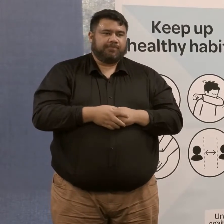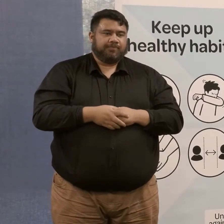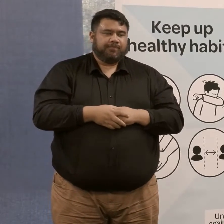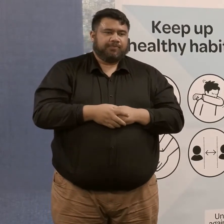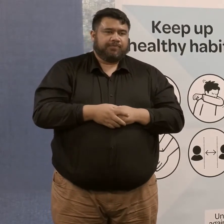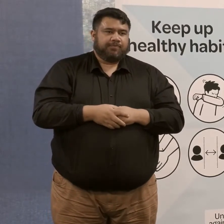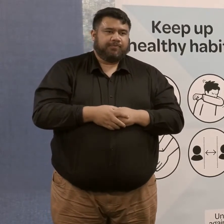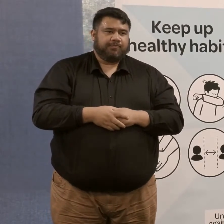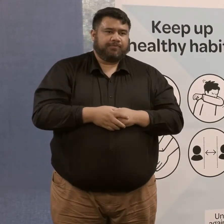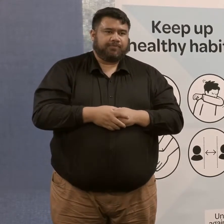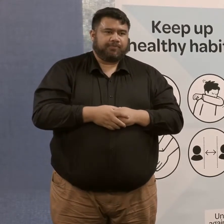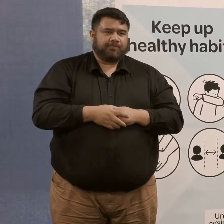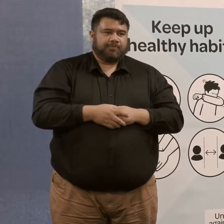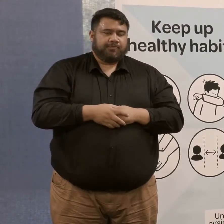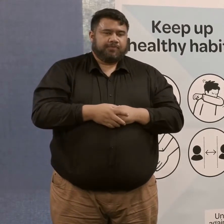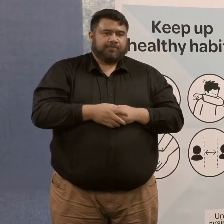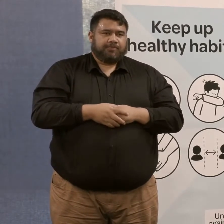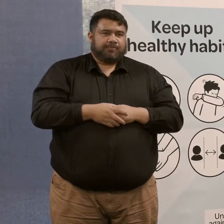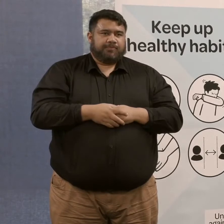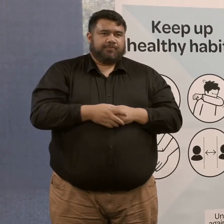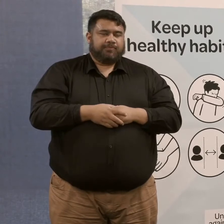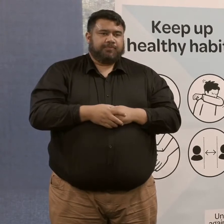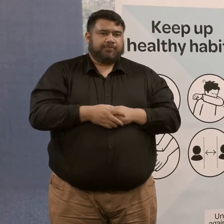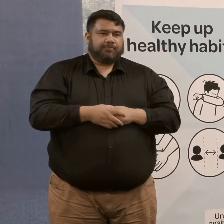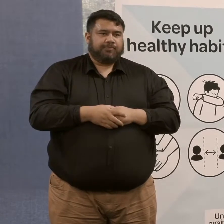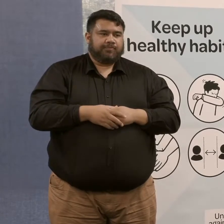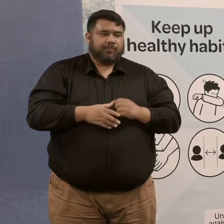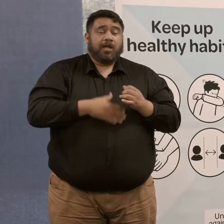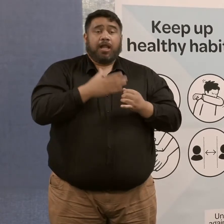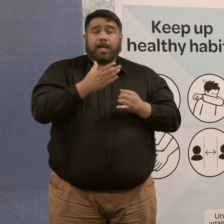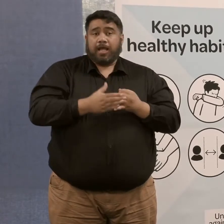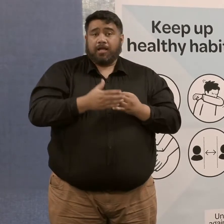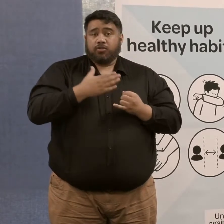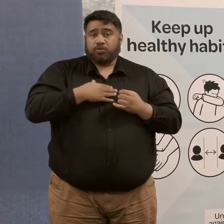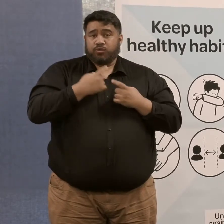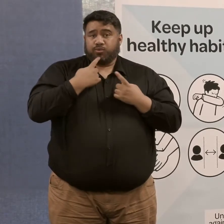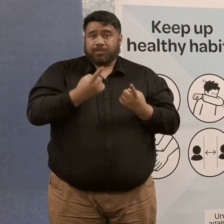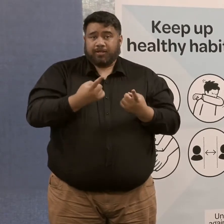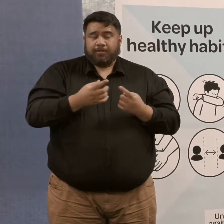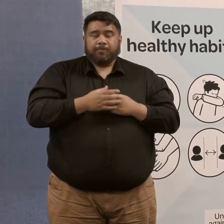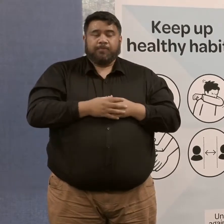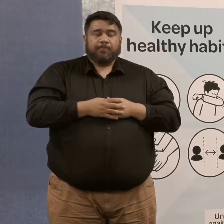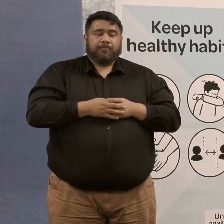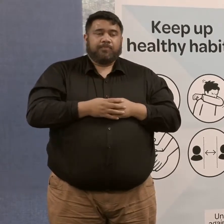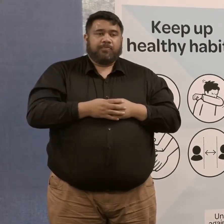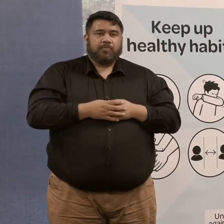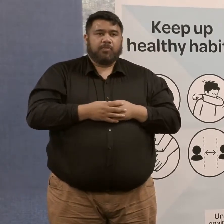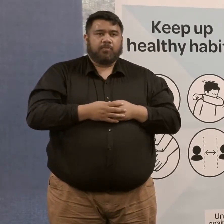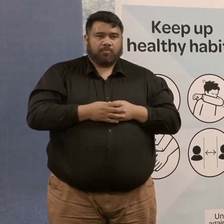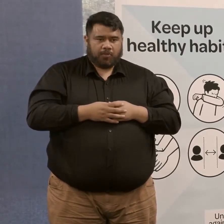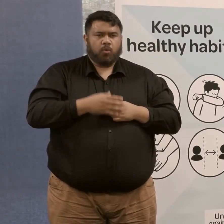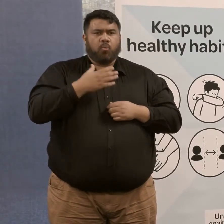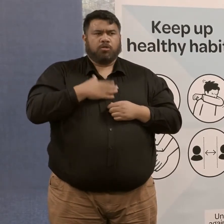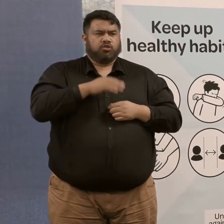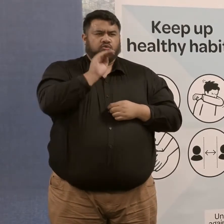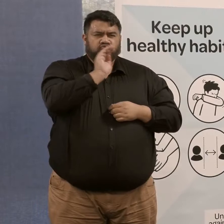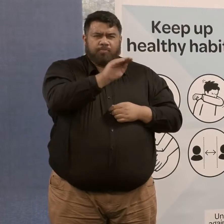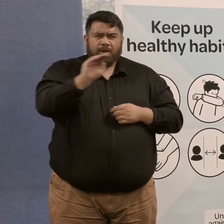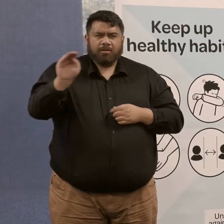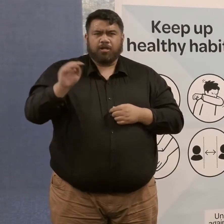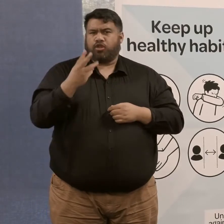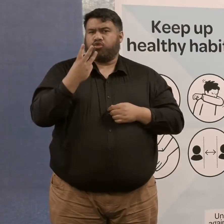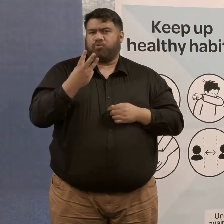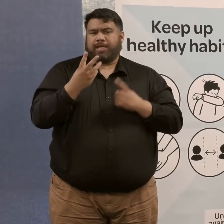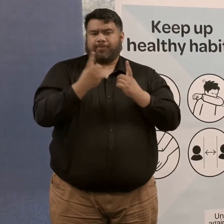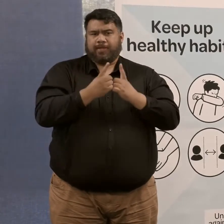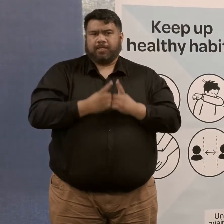So finally, and then we'll have questions, the 3 things that I remind everyone to do: make sure